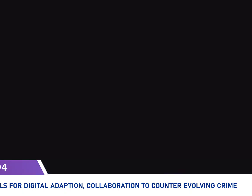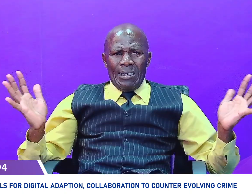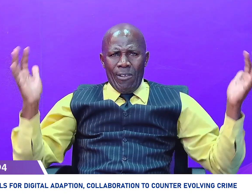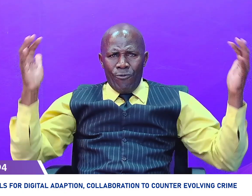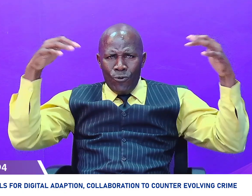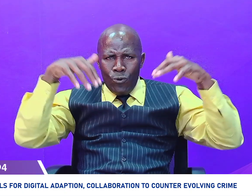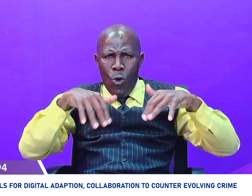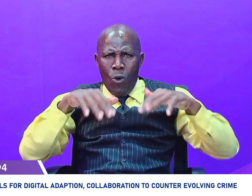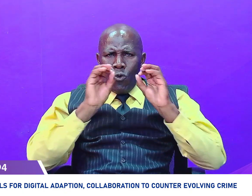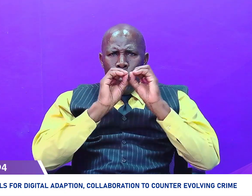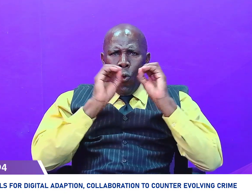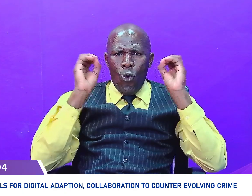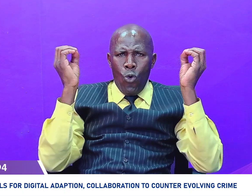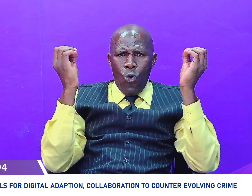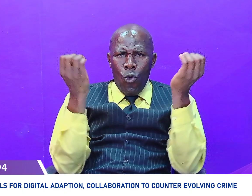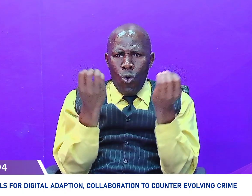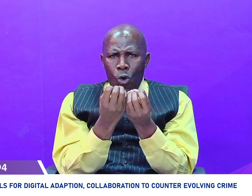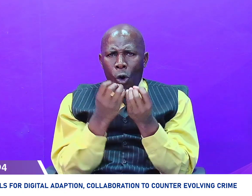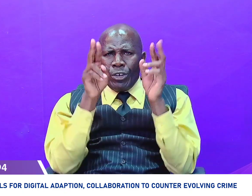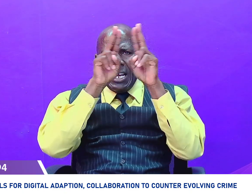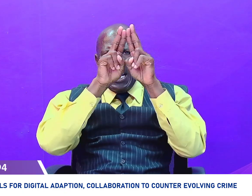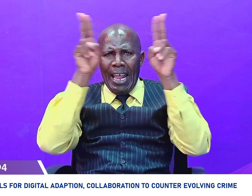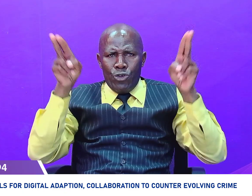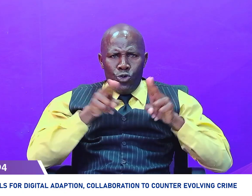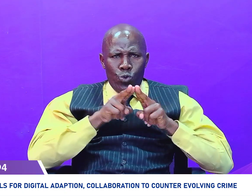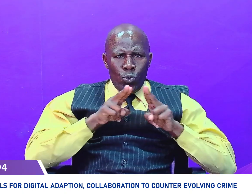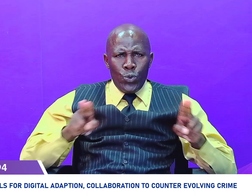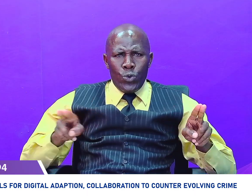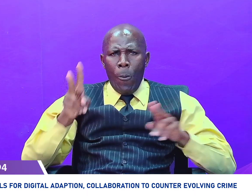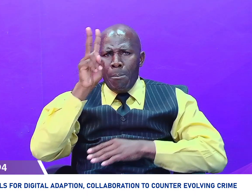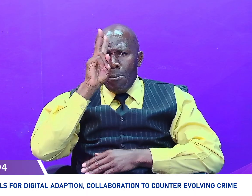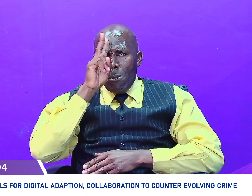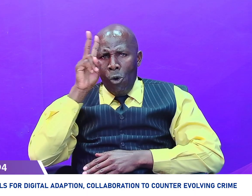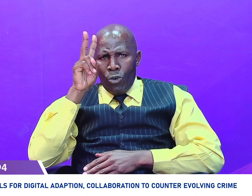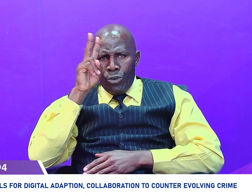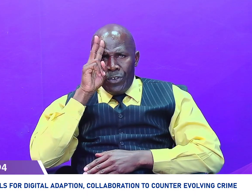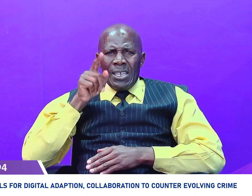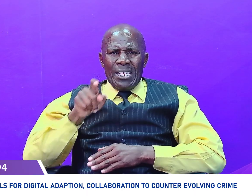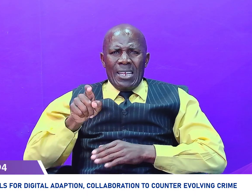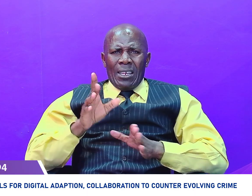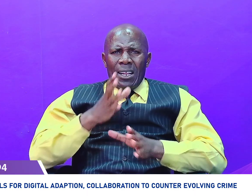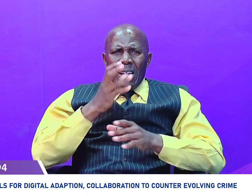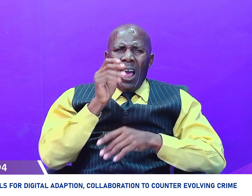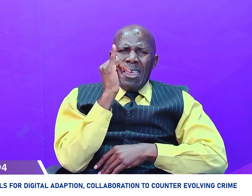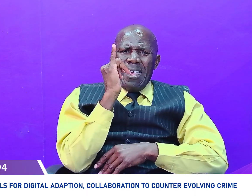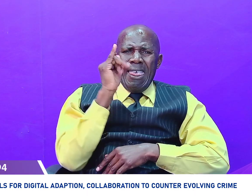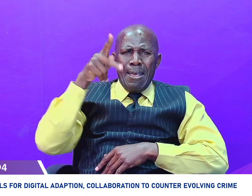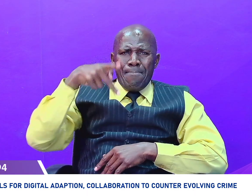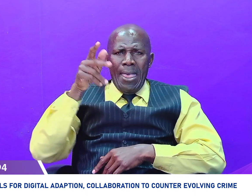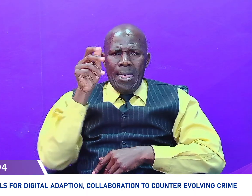Speaking in Nairobi on Monday while officially opening a 5-day international seminar organized